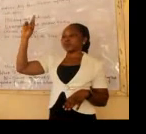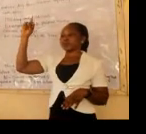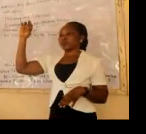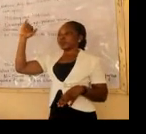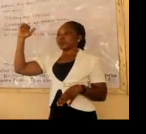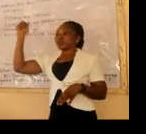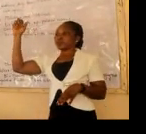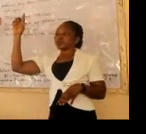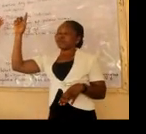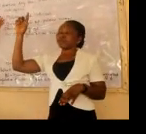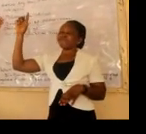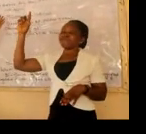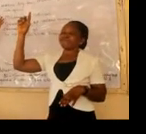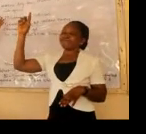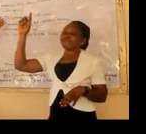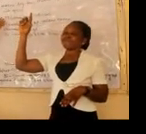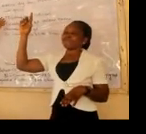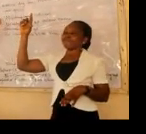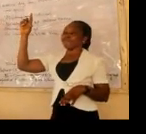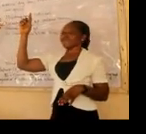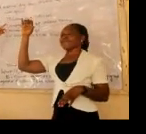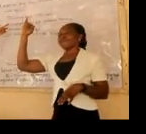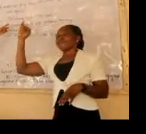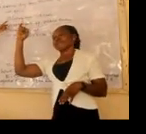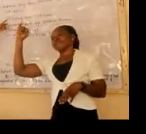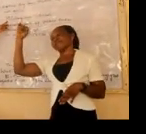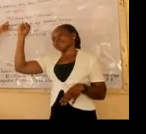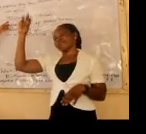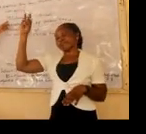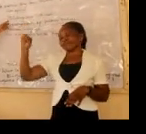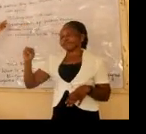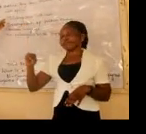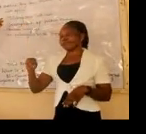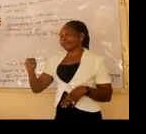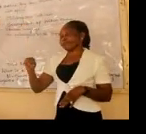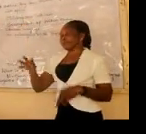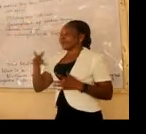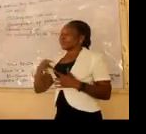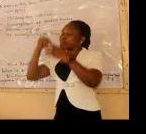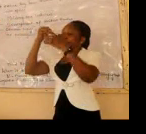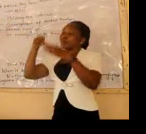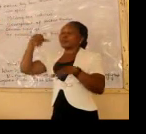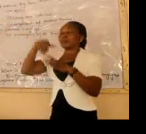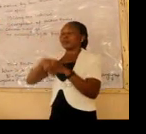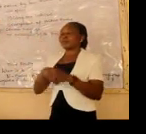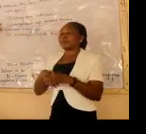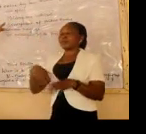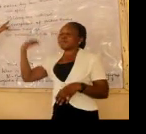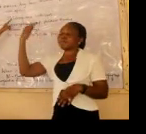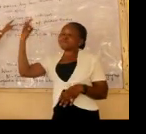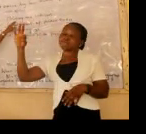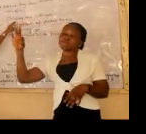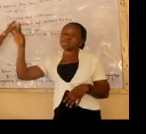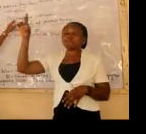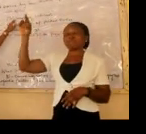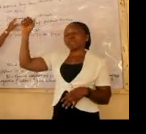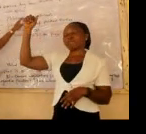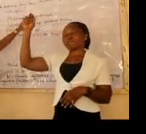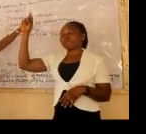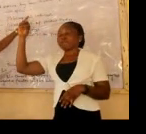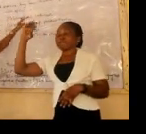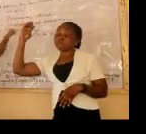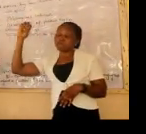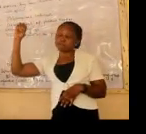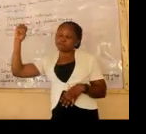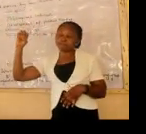In Britain and especially in France, is that they received military and